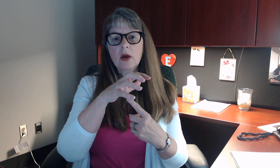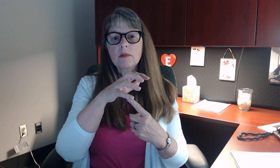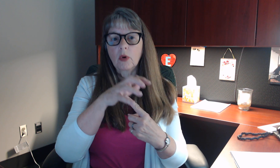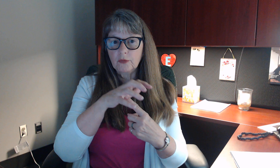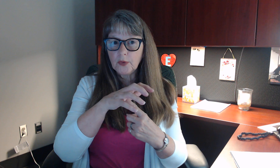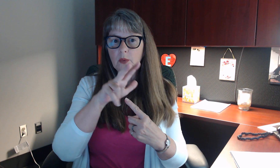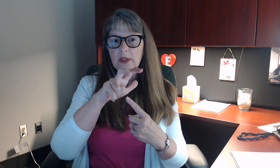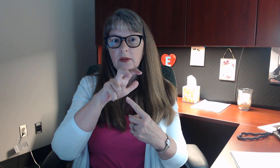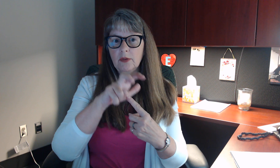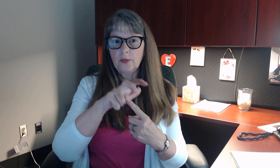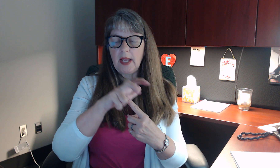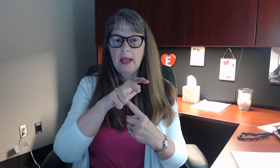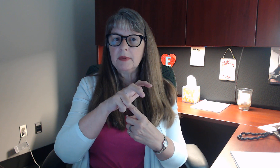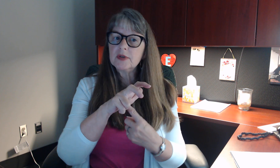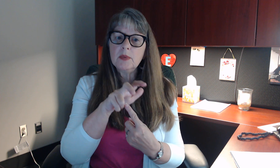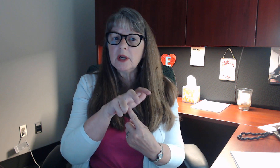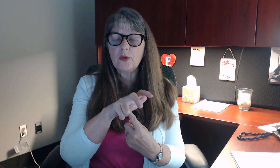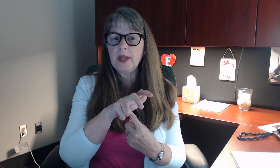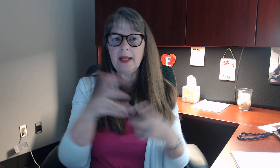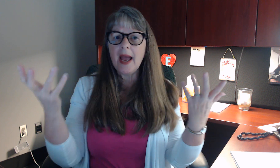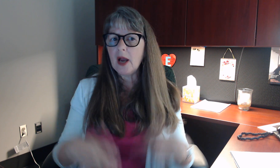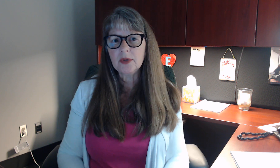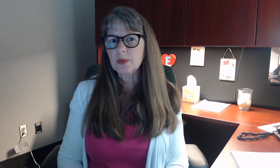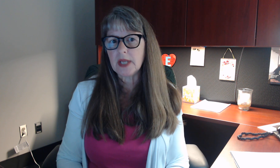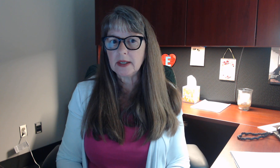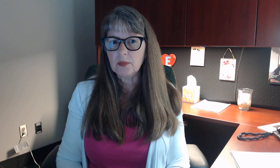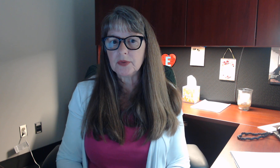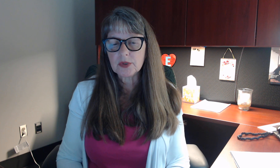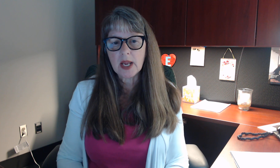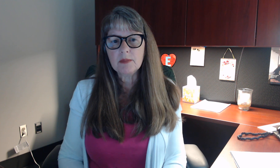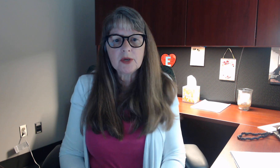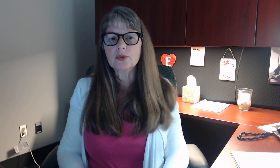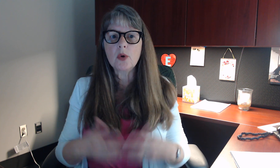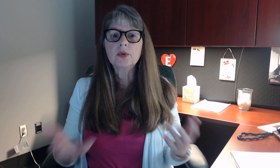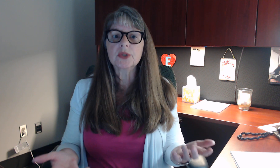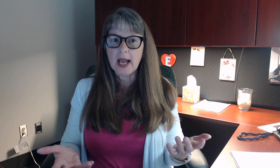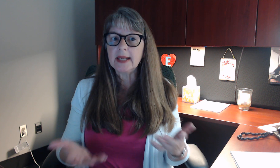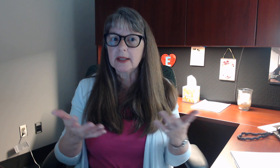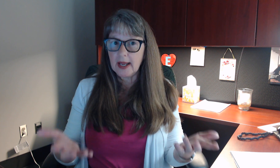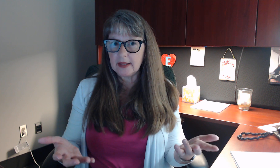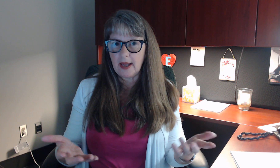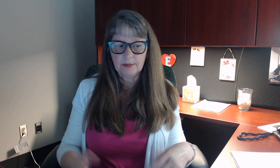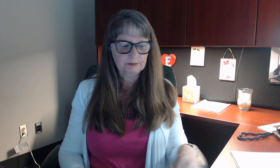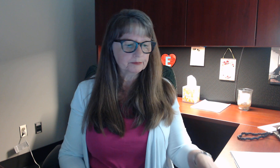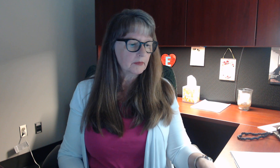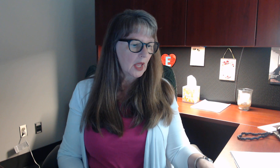more frequently than the 3 hand. But if someone did a 3 hand, I would know exactly what they're saying, because there's no other sign like that.